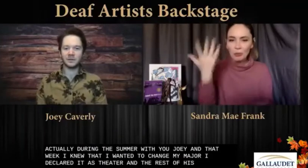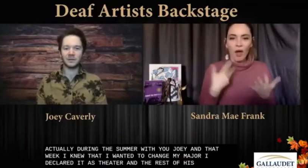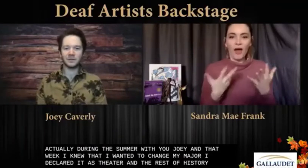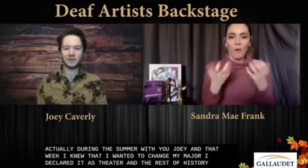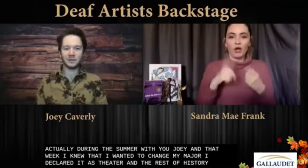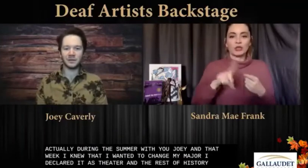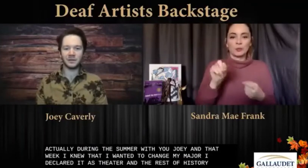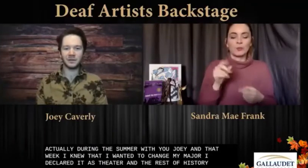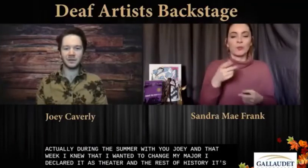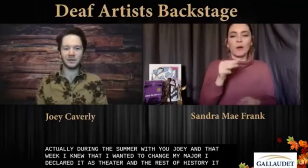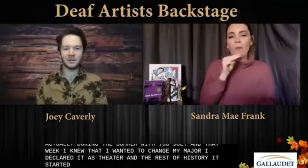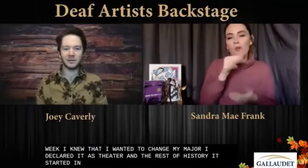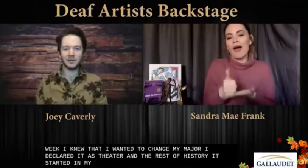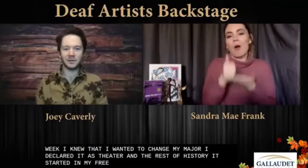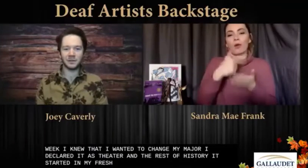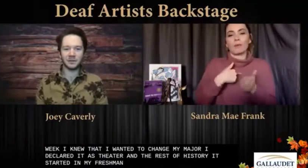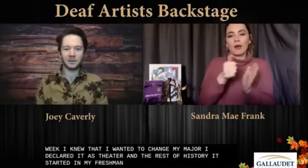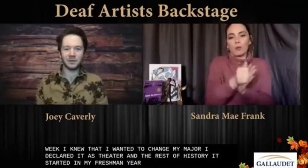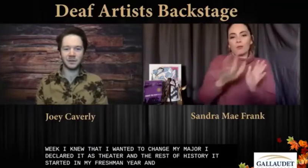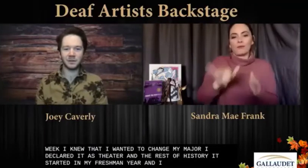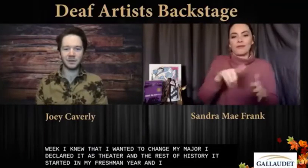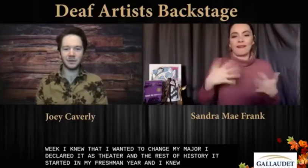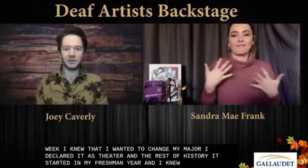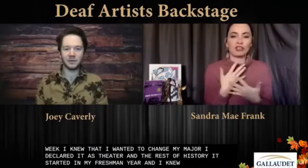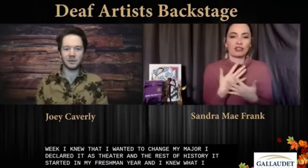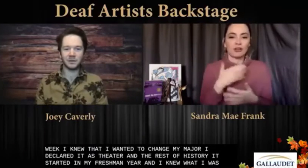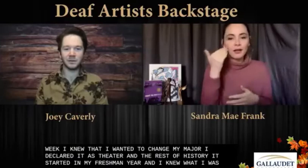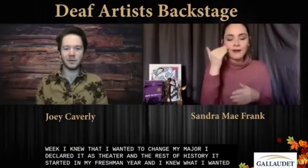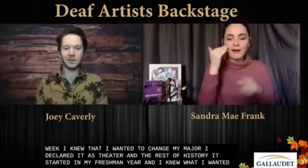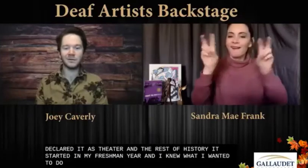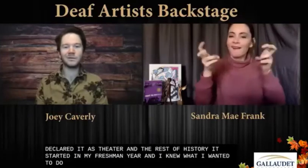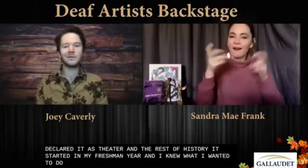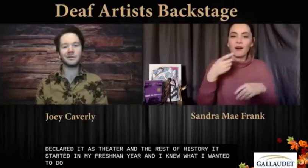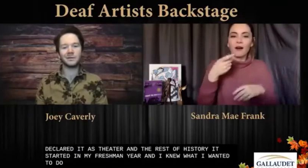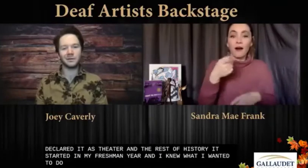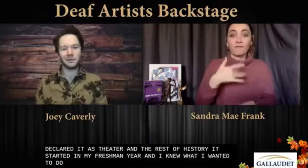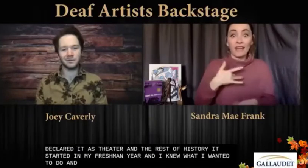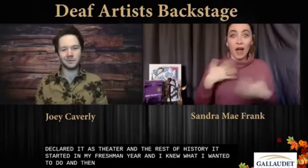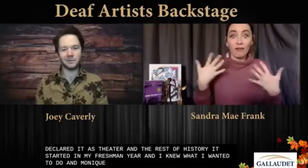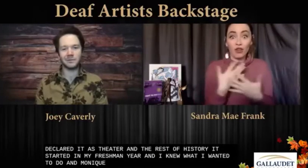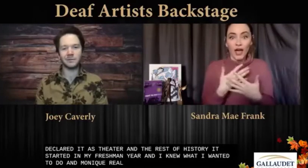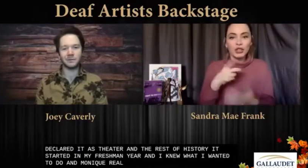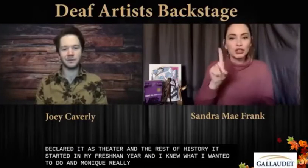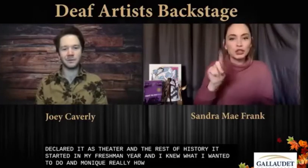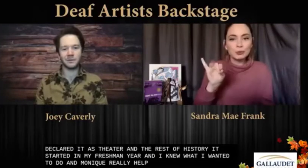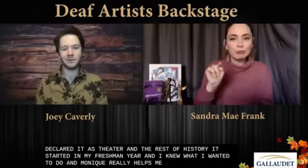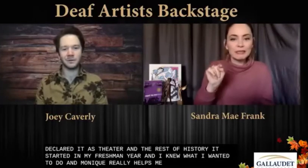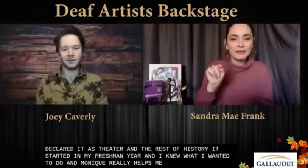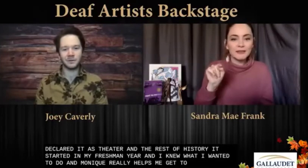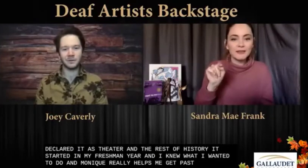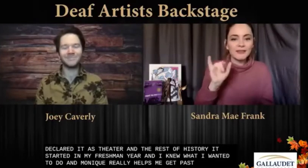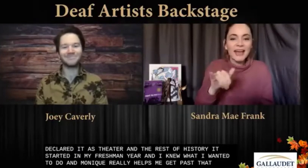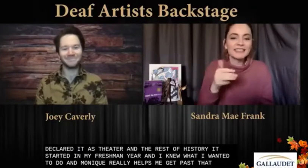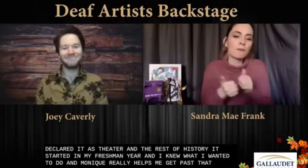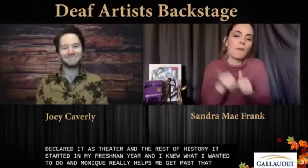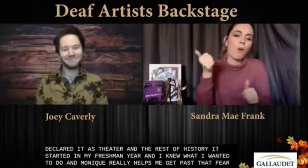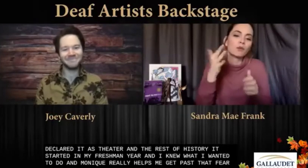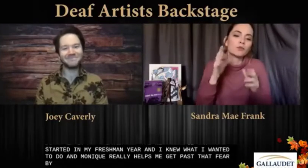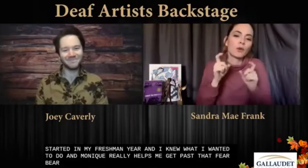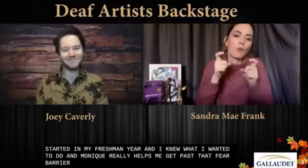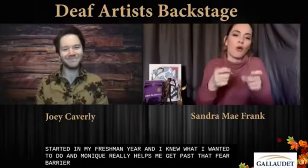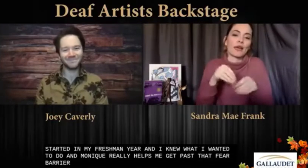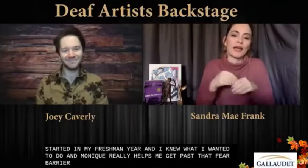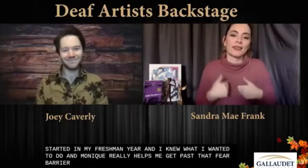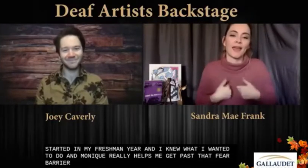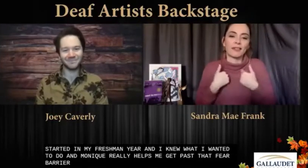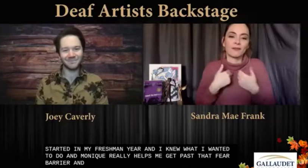history it started in my freshman year and I knew what I wanted to do and Monique really helped me get past that fear barrier